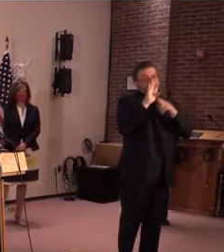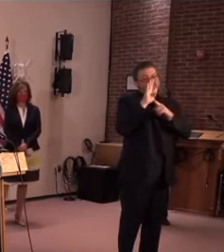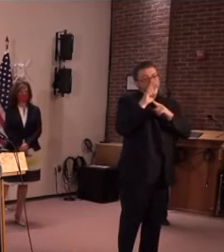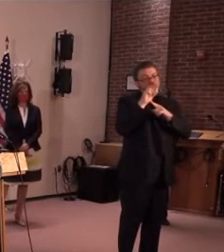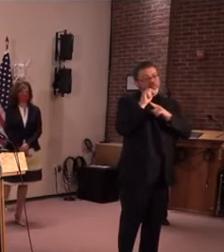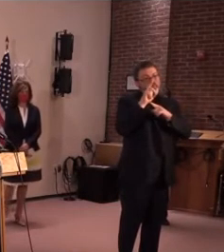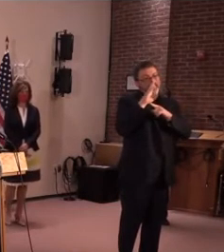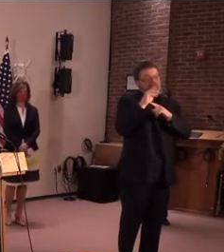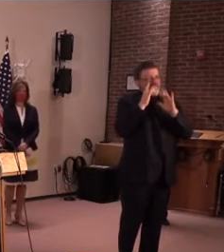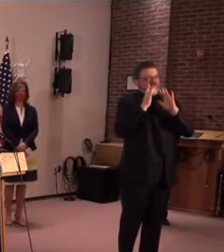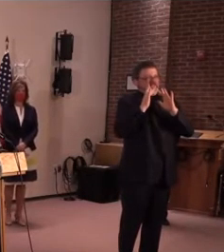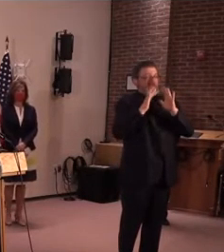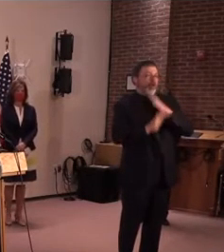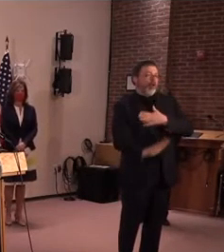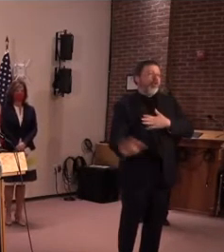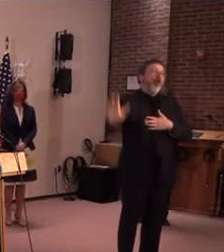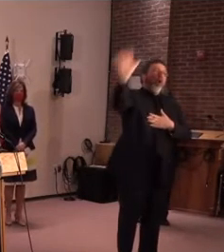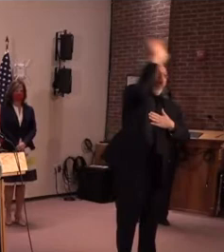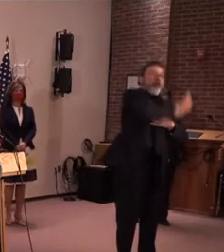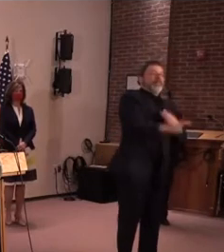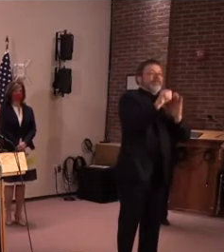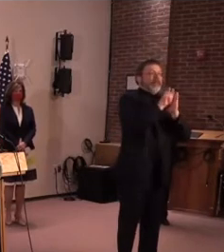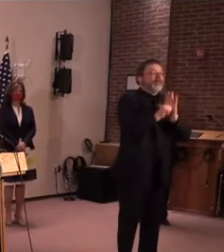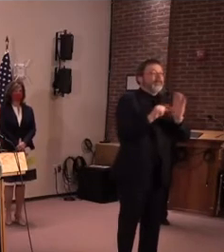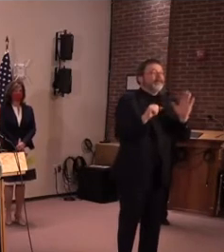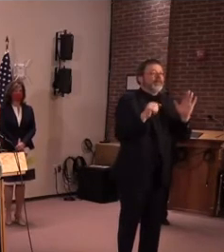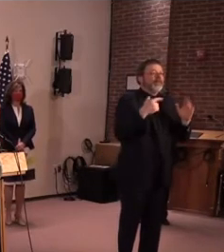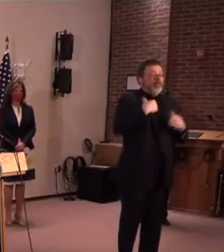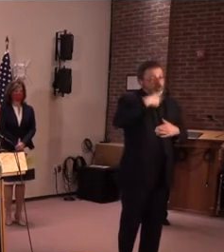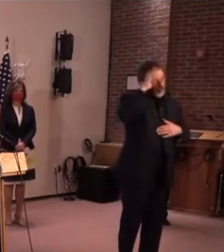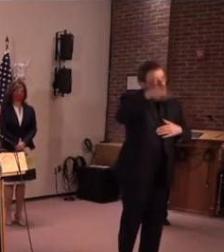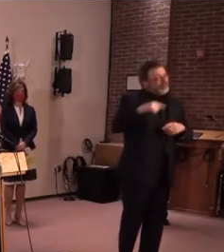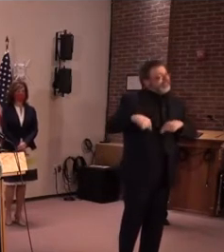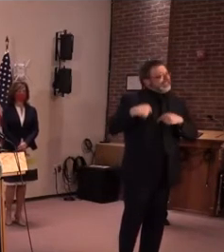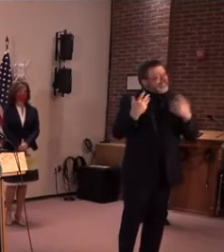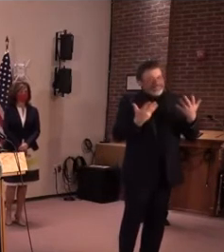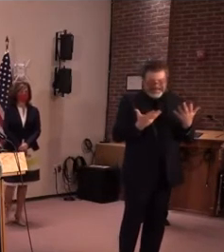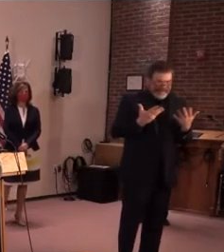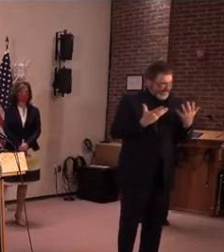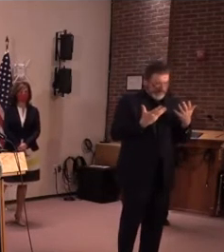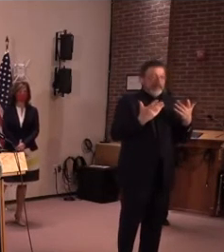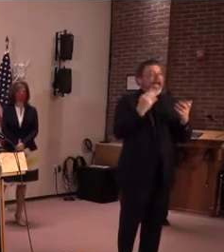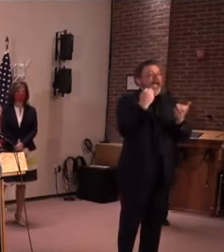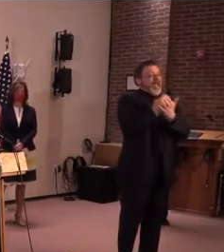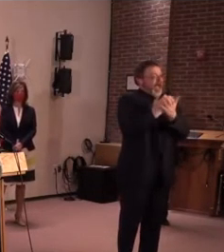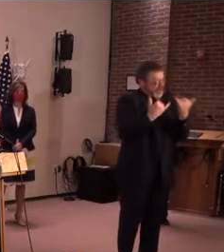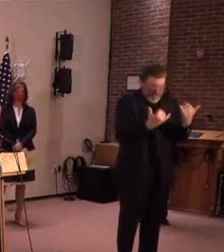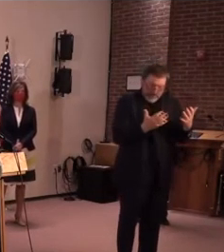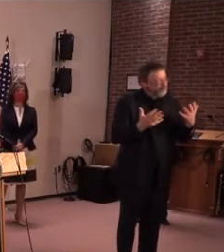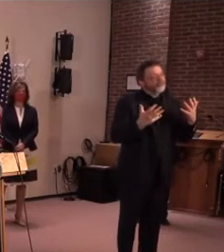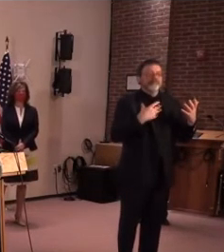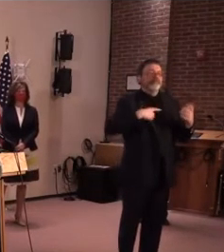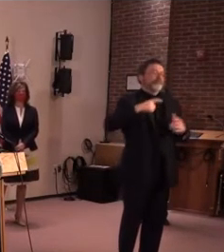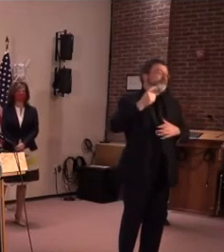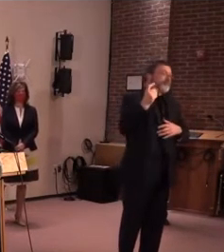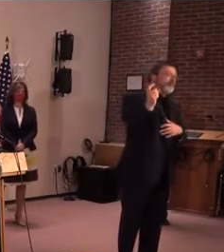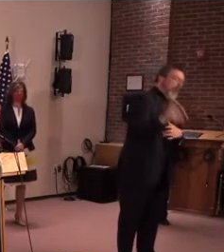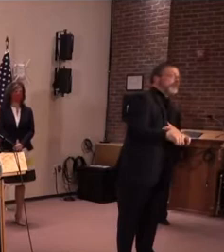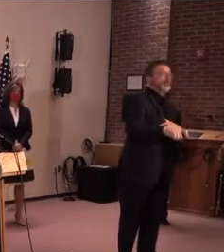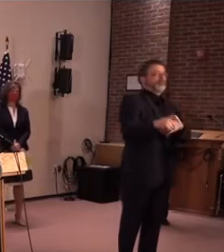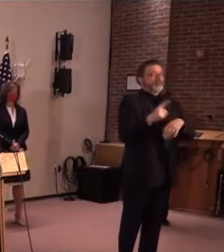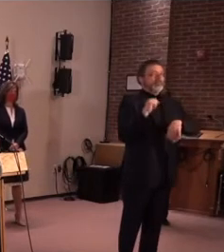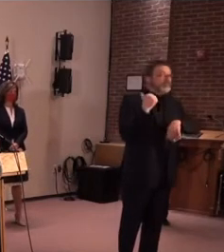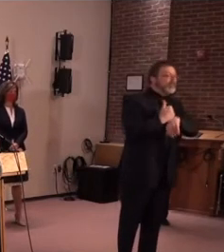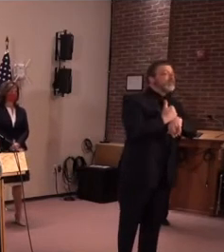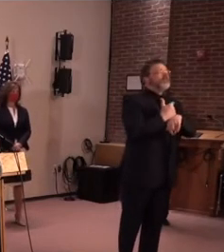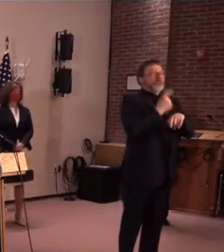foundational issue for economic and educational opportunity, as well as programs like telehealth, particularly in